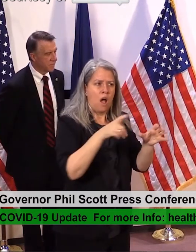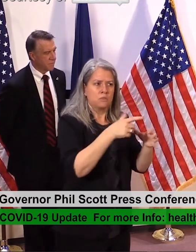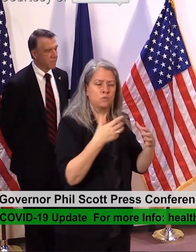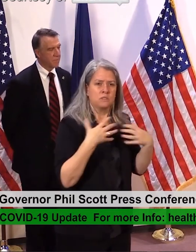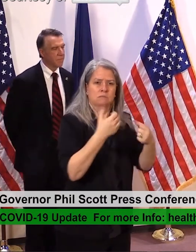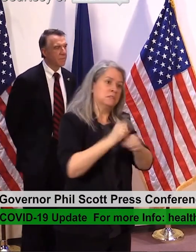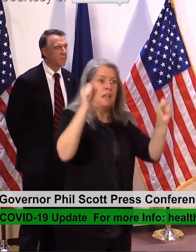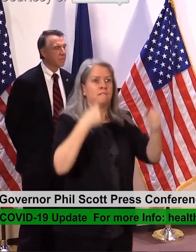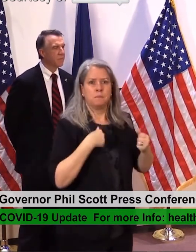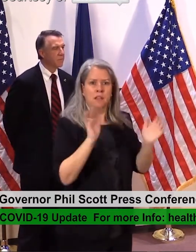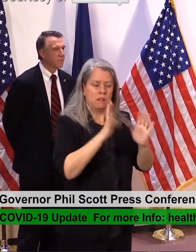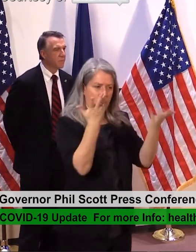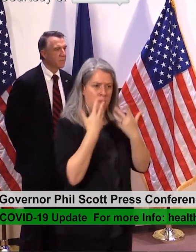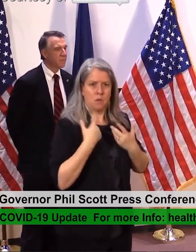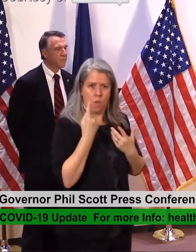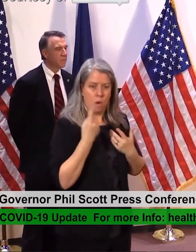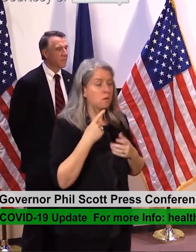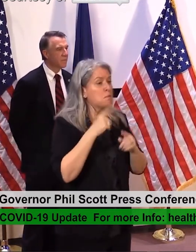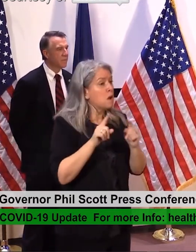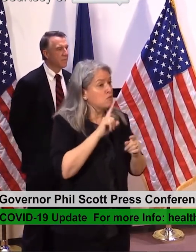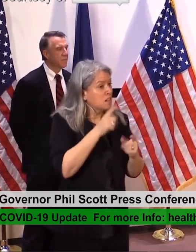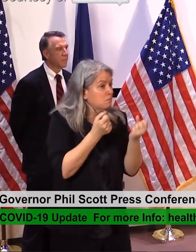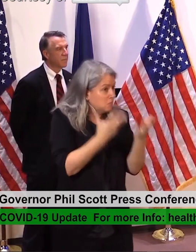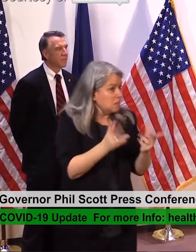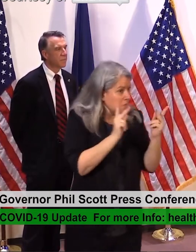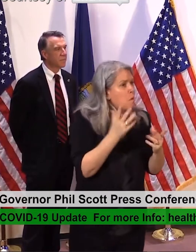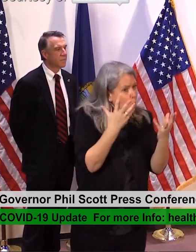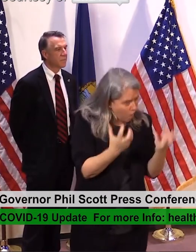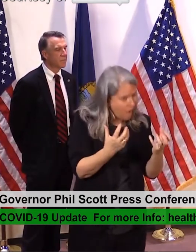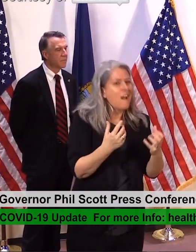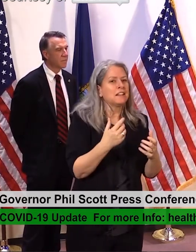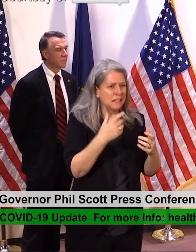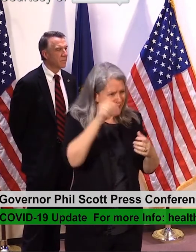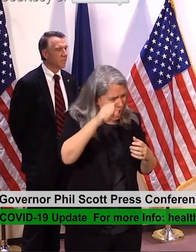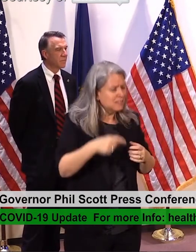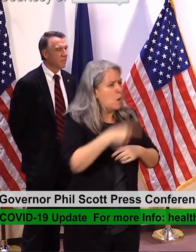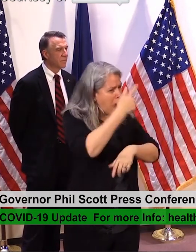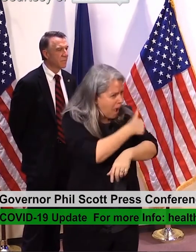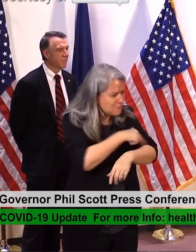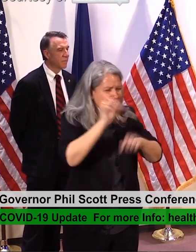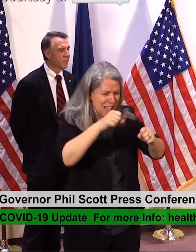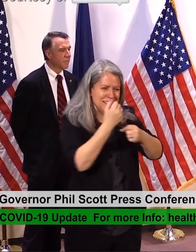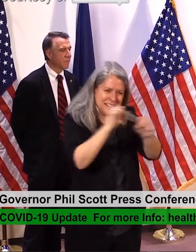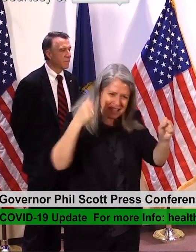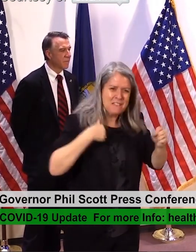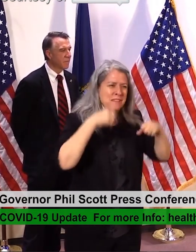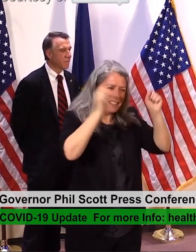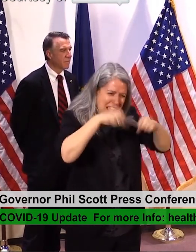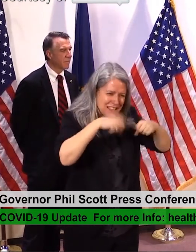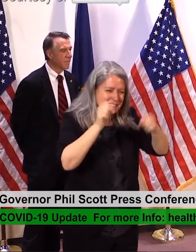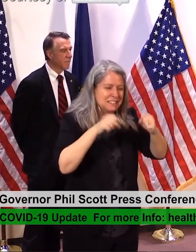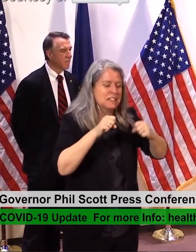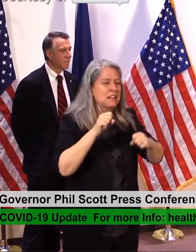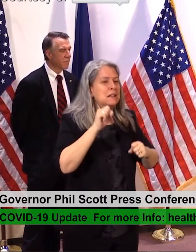to a hospital, would want to get the wonderful care the hospital can provide, but would draw the